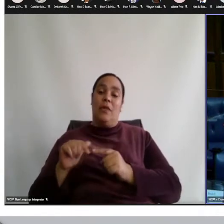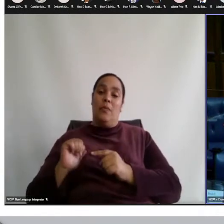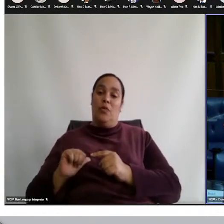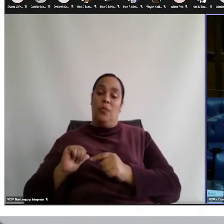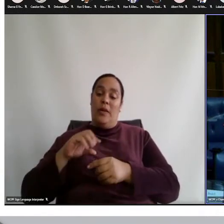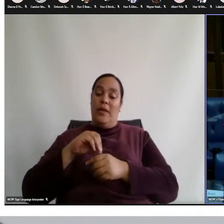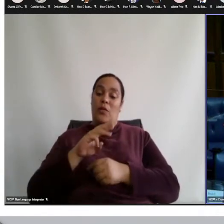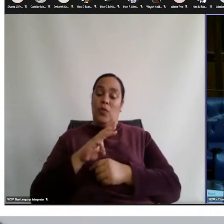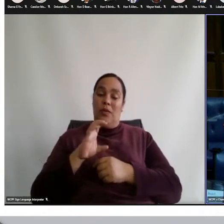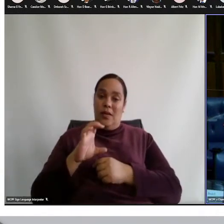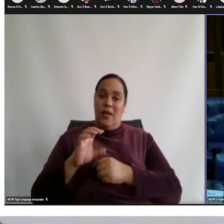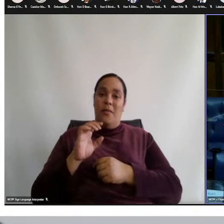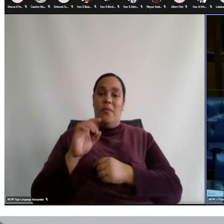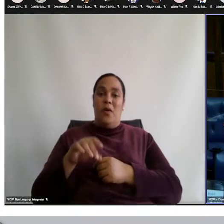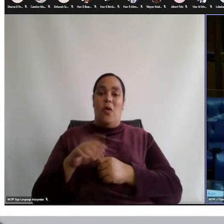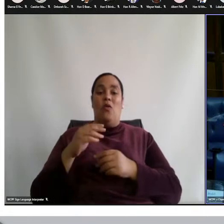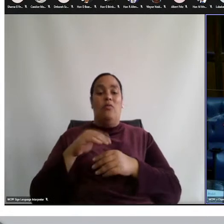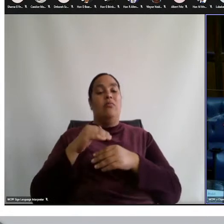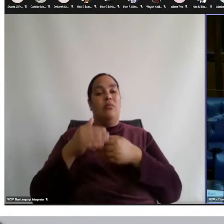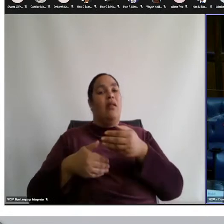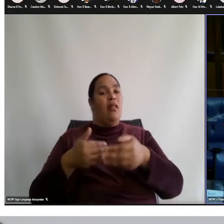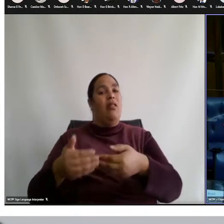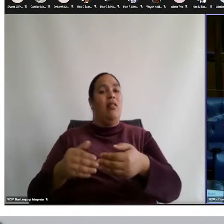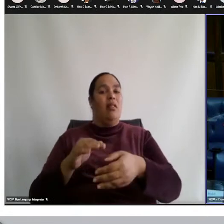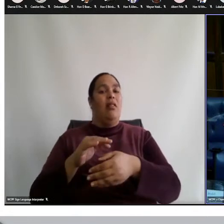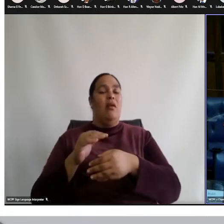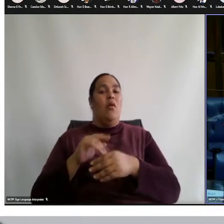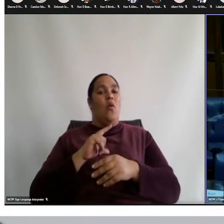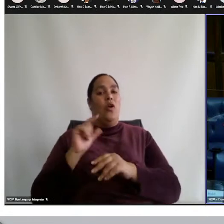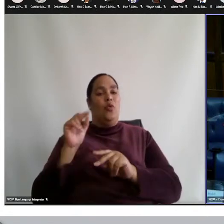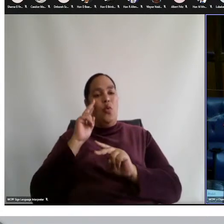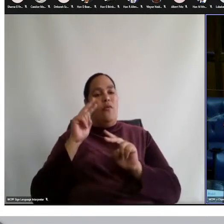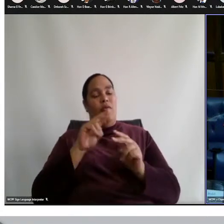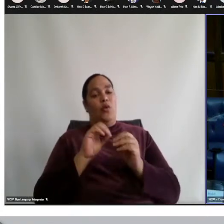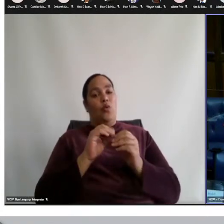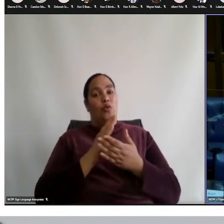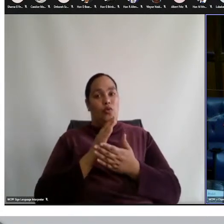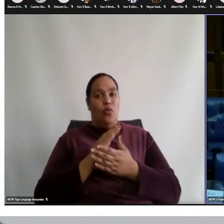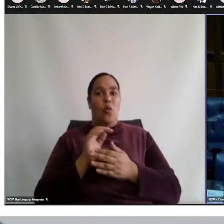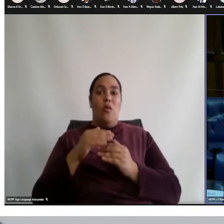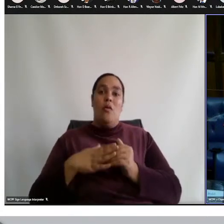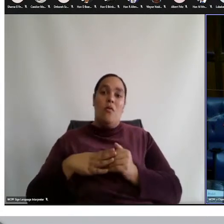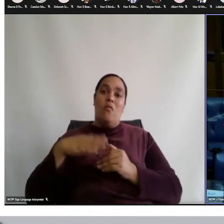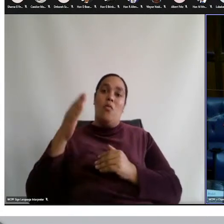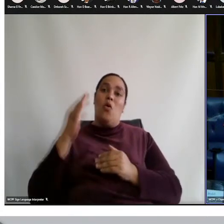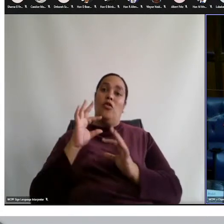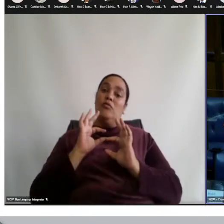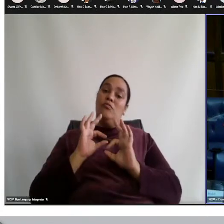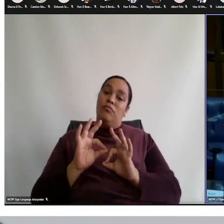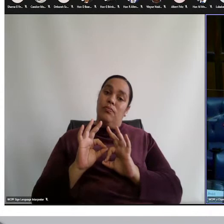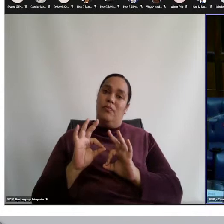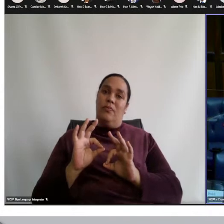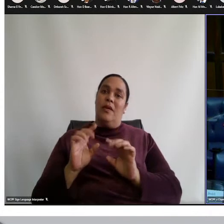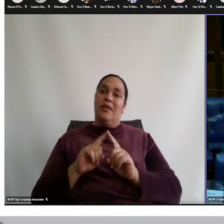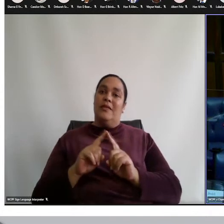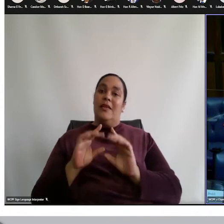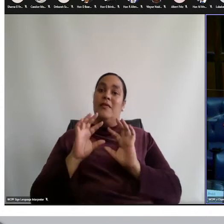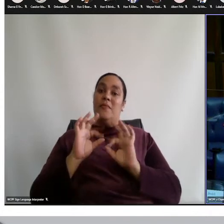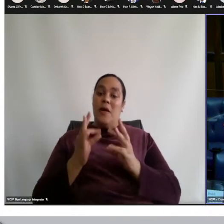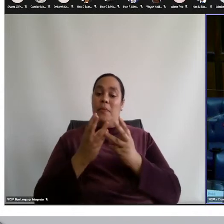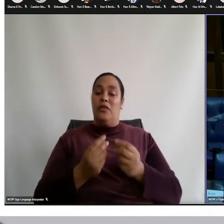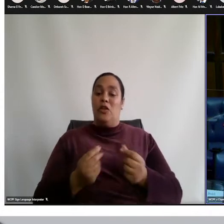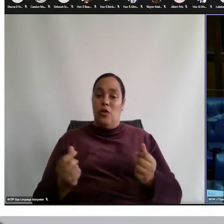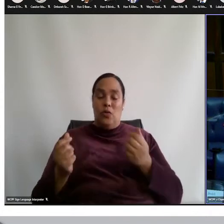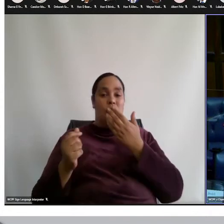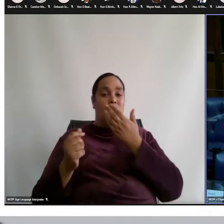Cape on an ongoing basis, with a view to ensure that the most appropriate and effective solutions